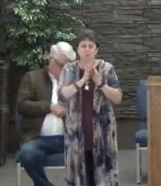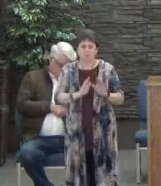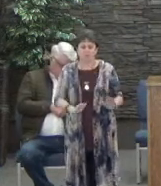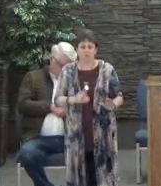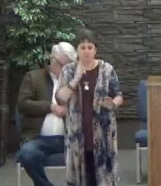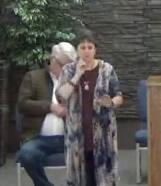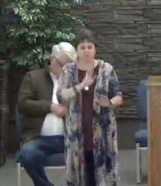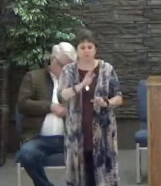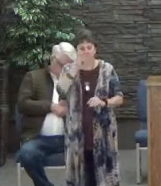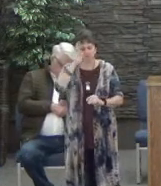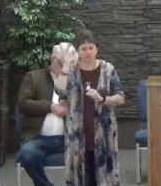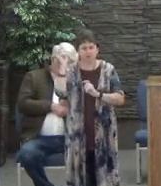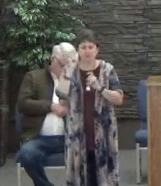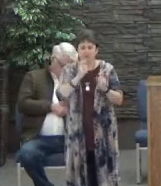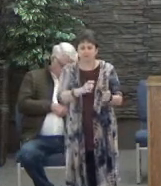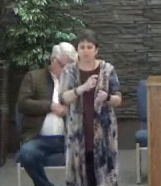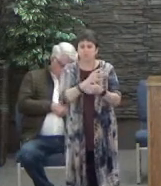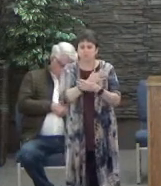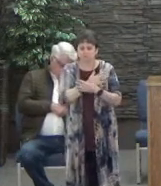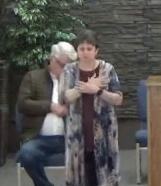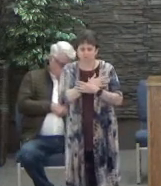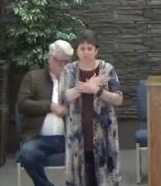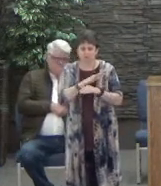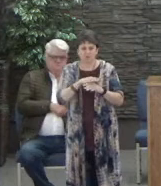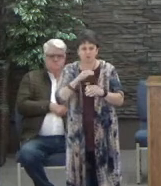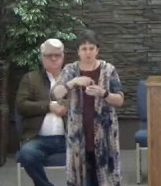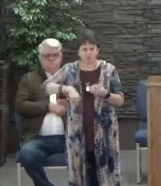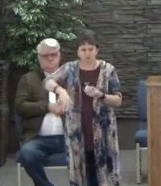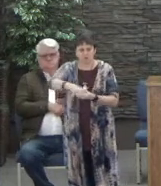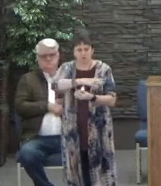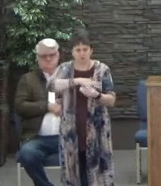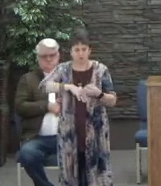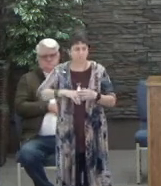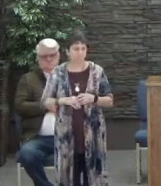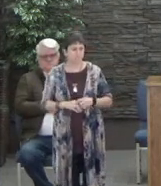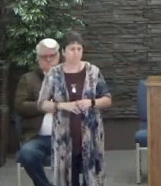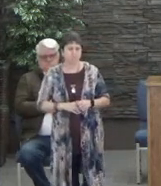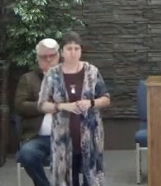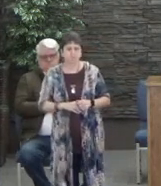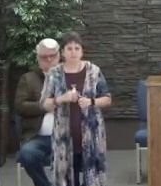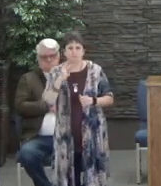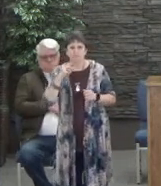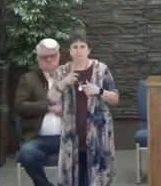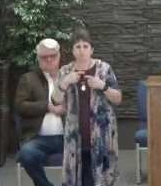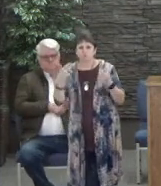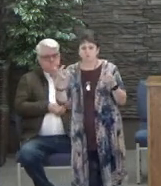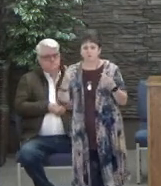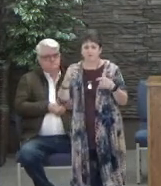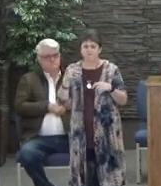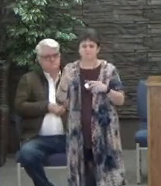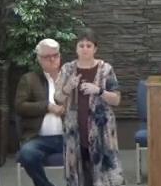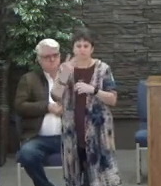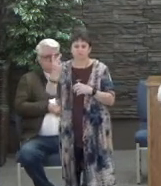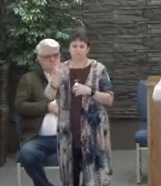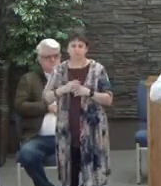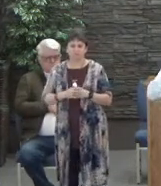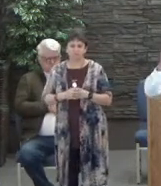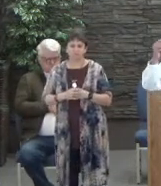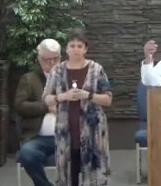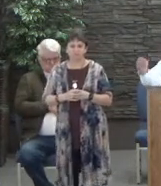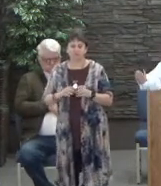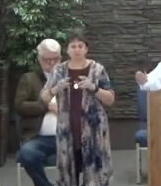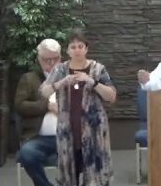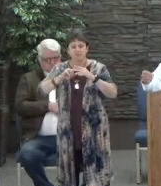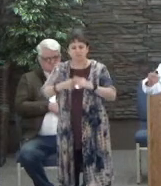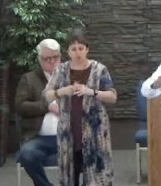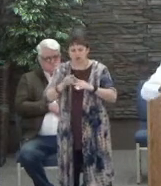his God had given him rest on every side. So we see the Lord's great victory here. They start